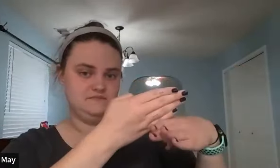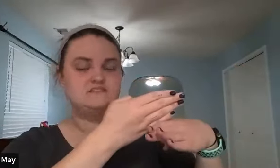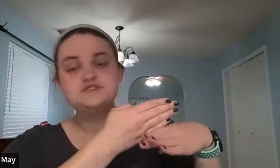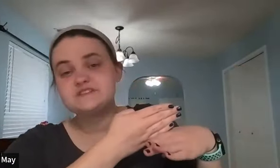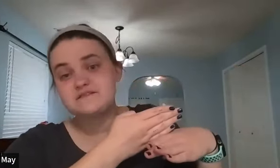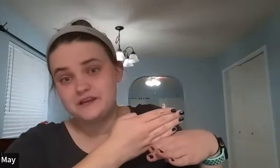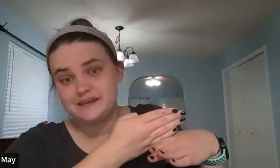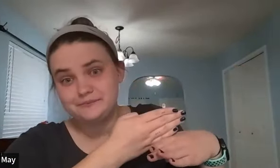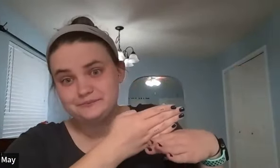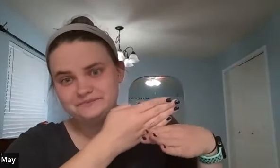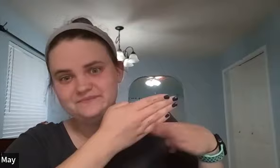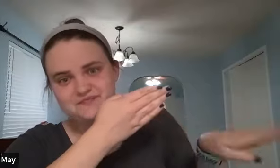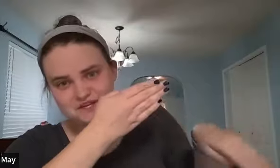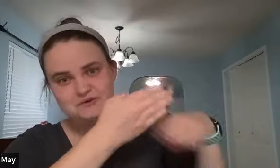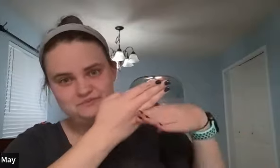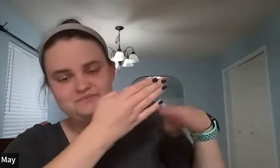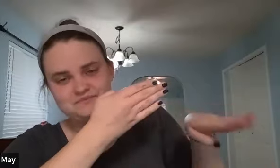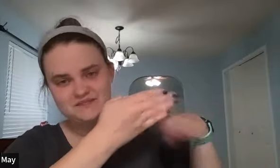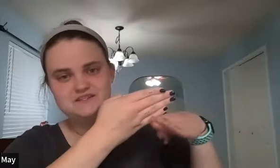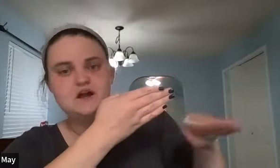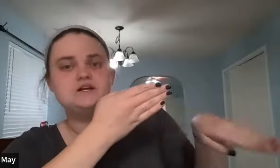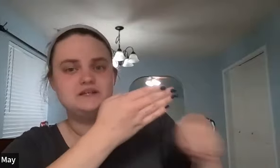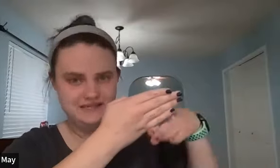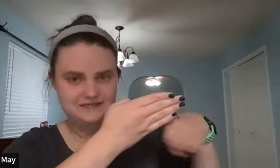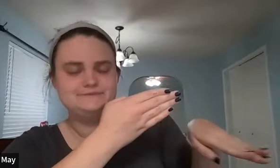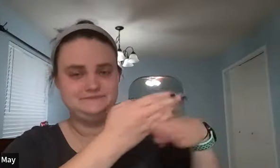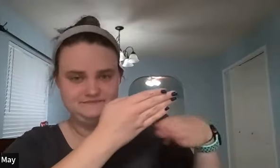This is also the sign for kick. So soccer, kick.